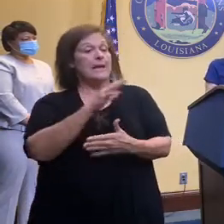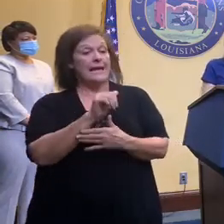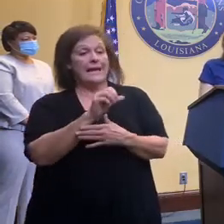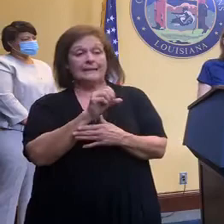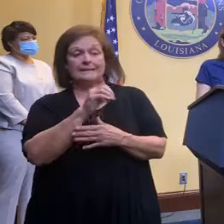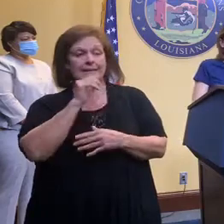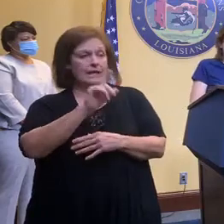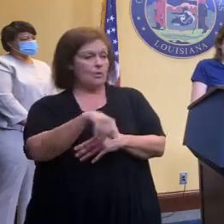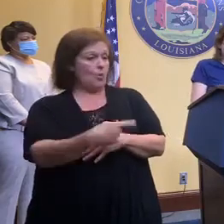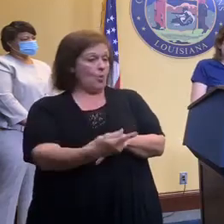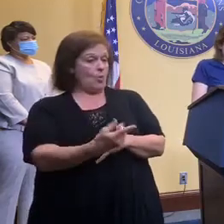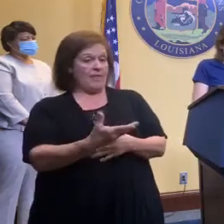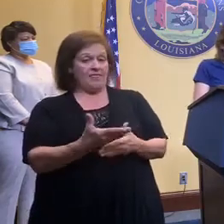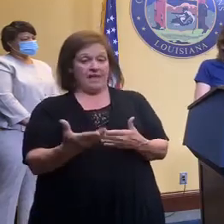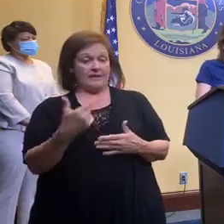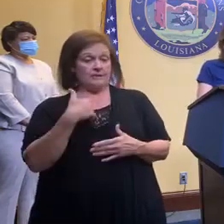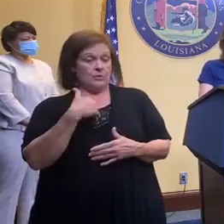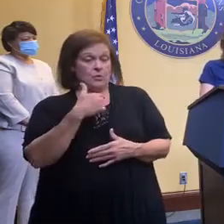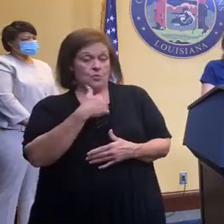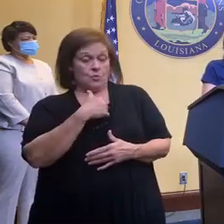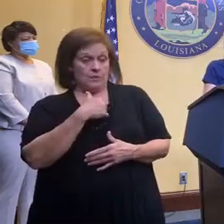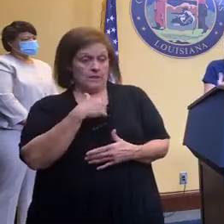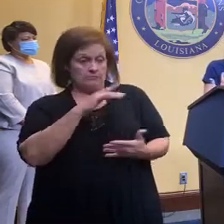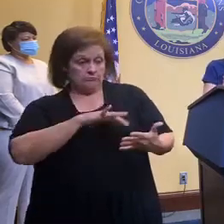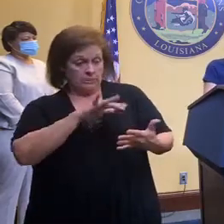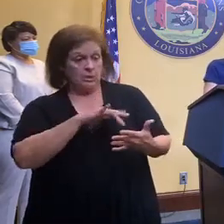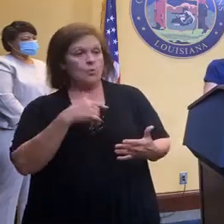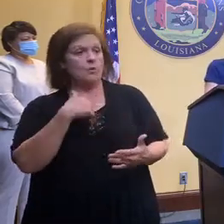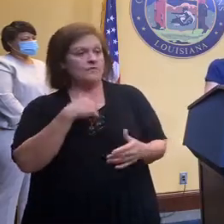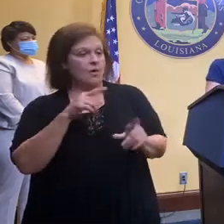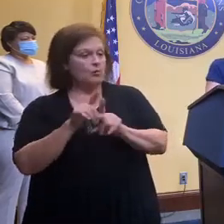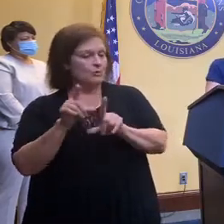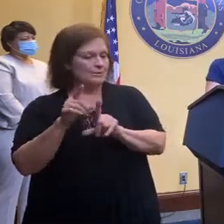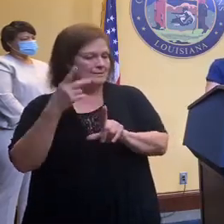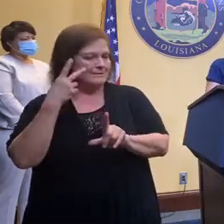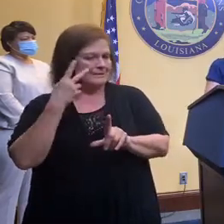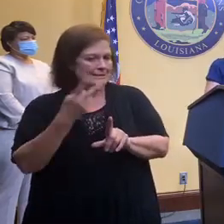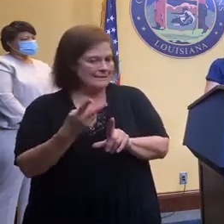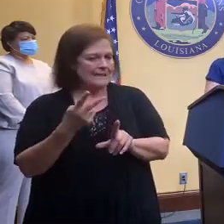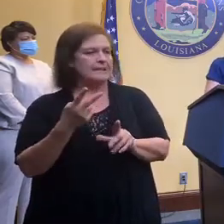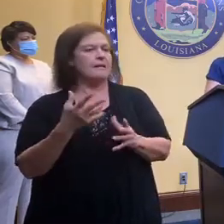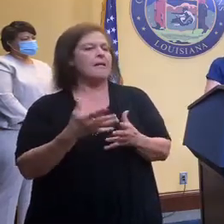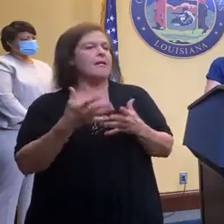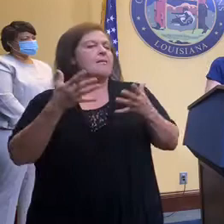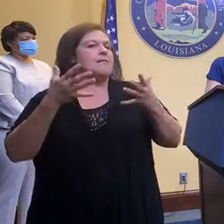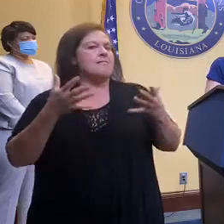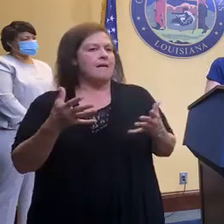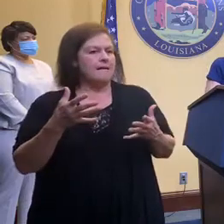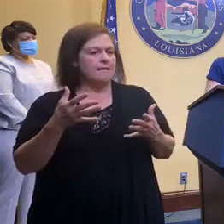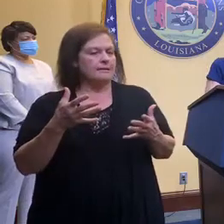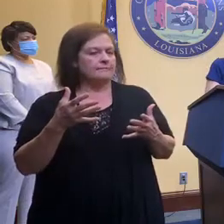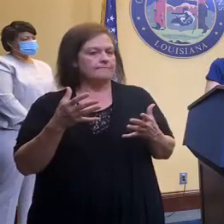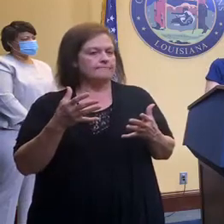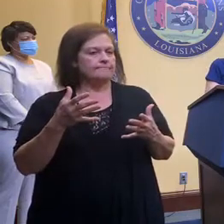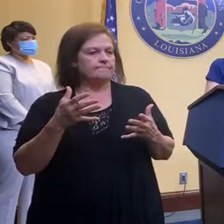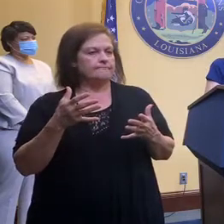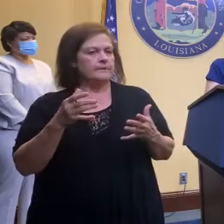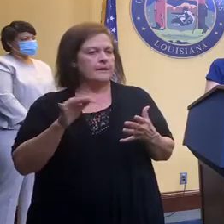the only indicator that we watch. We have also seen, as the mayor said, a significant rise in the rate of